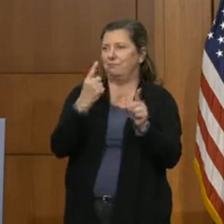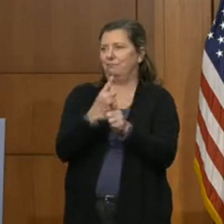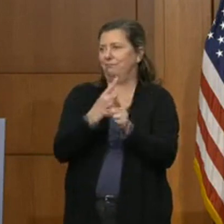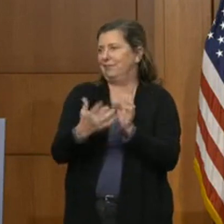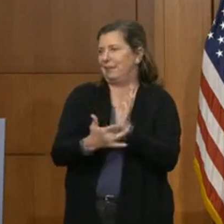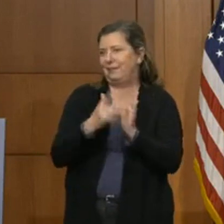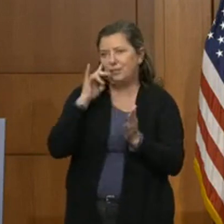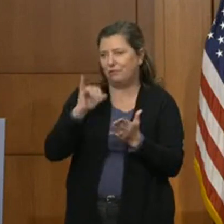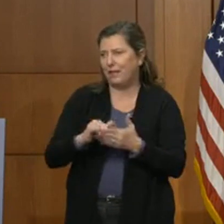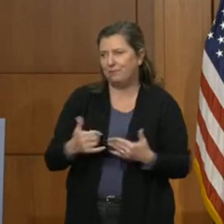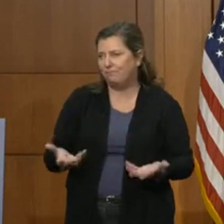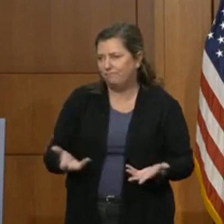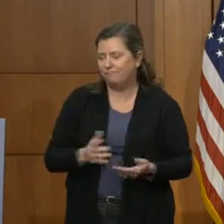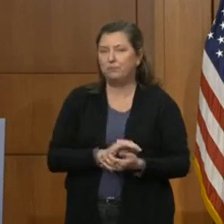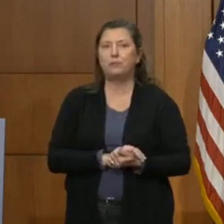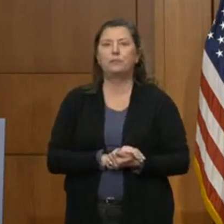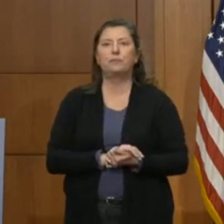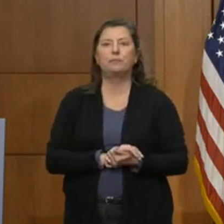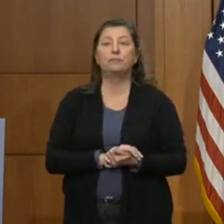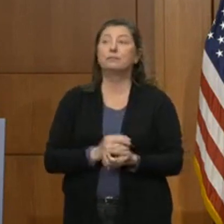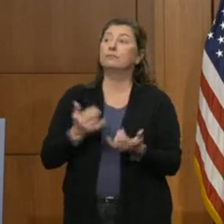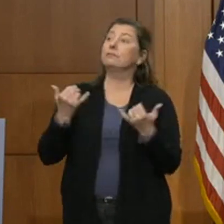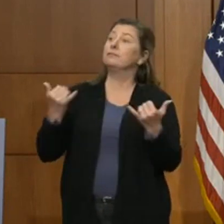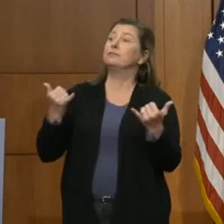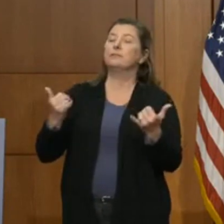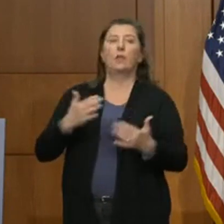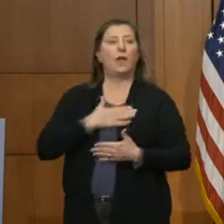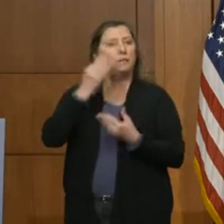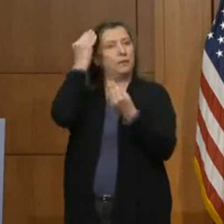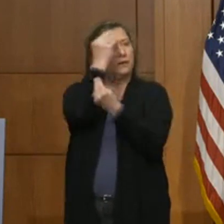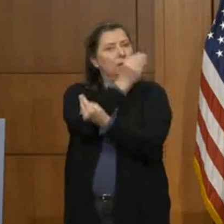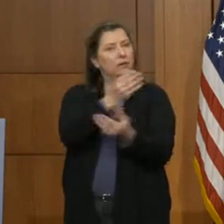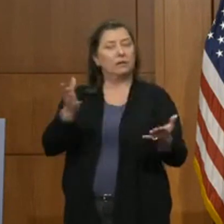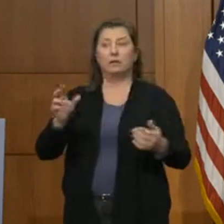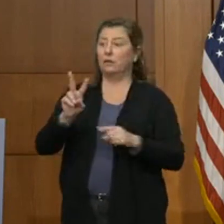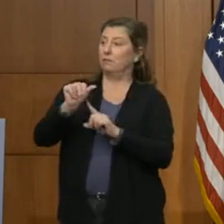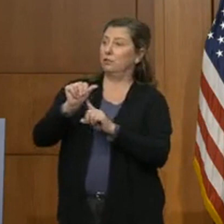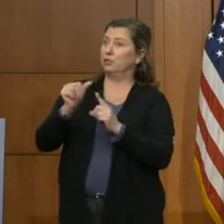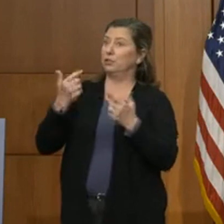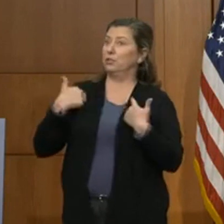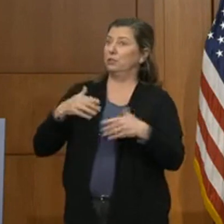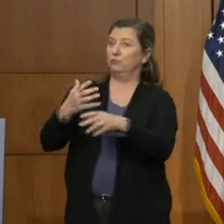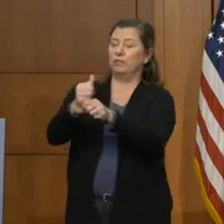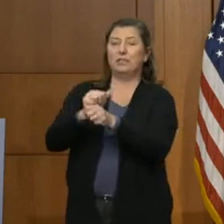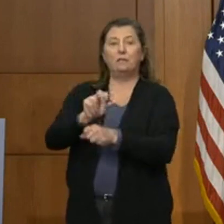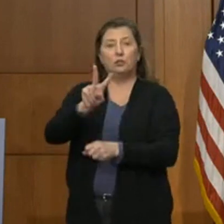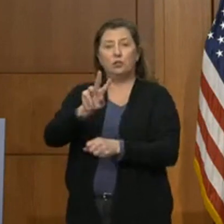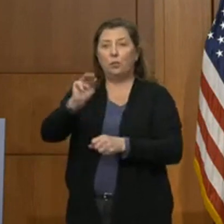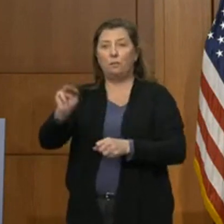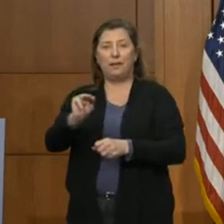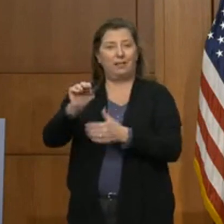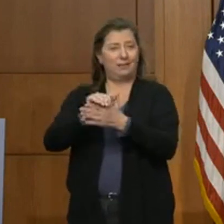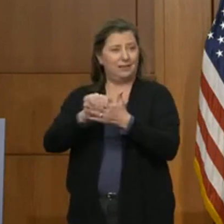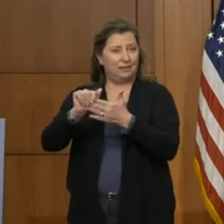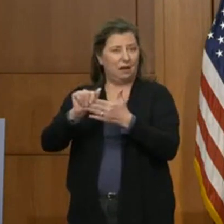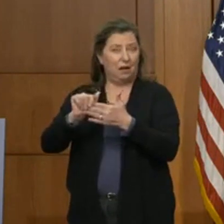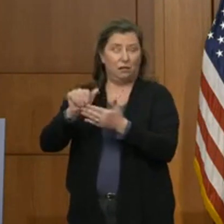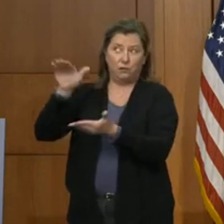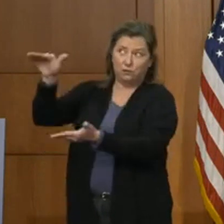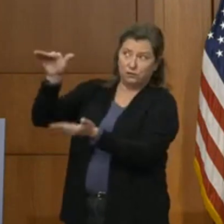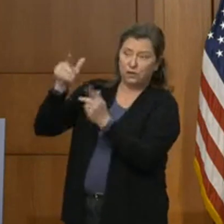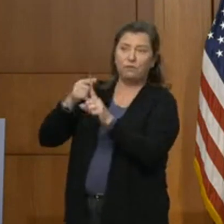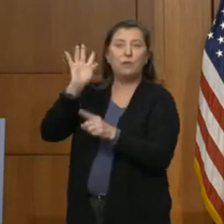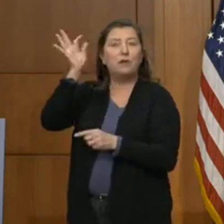technology. Today, I'm glad to announce that Virginia has received a $2 million grant from the